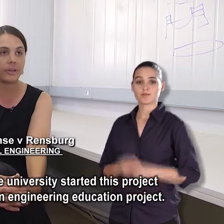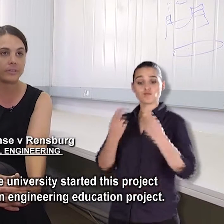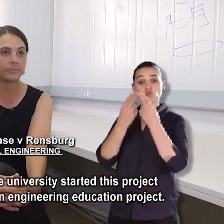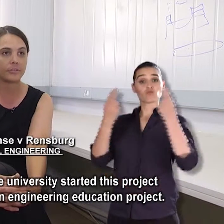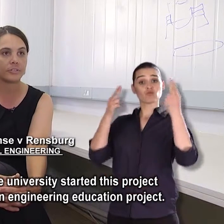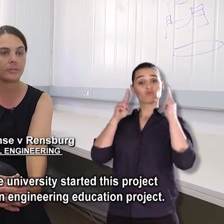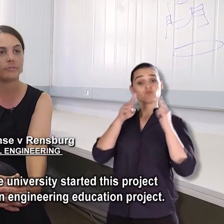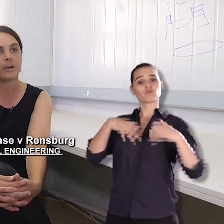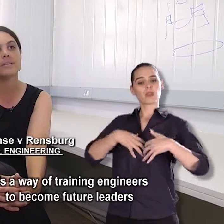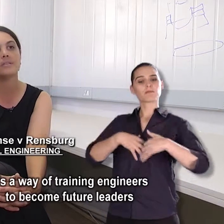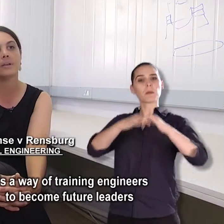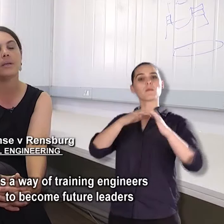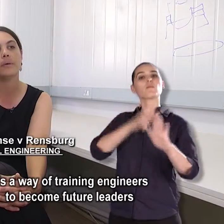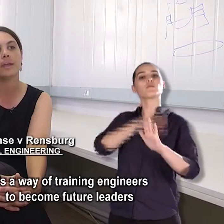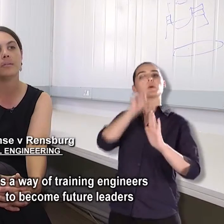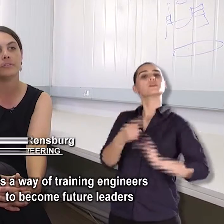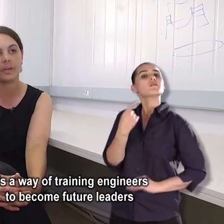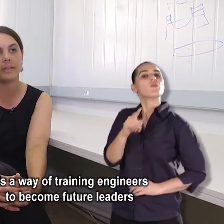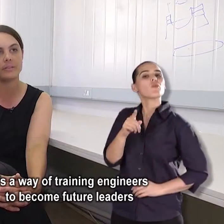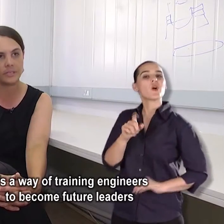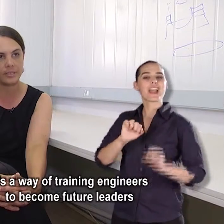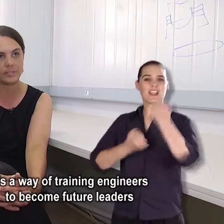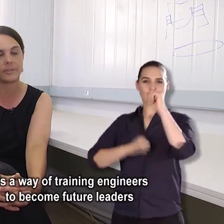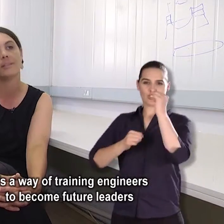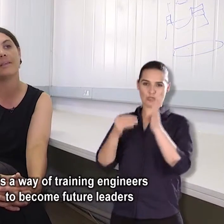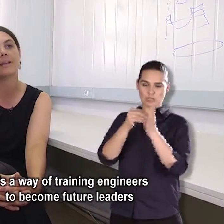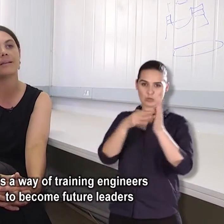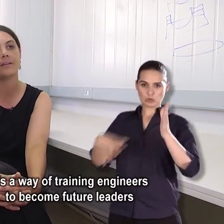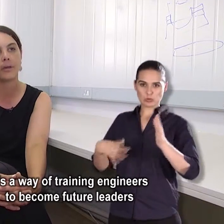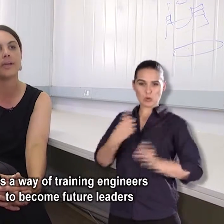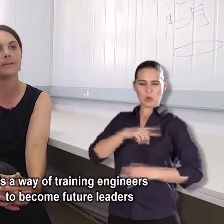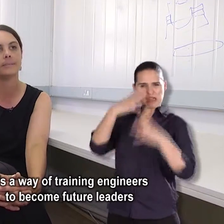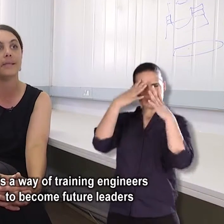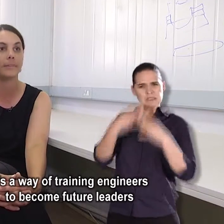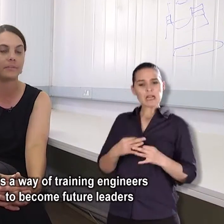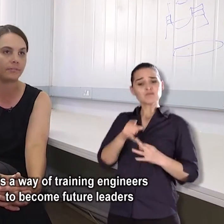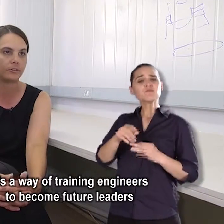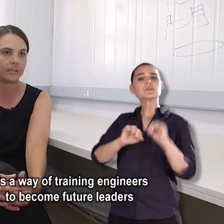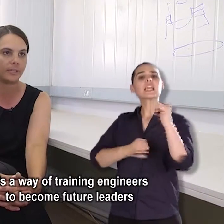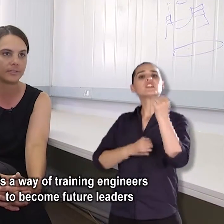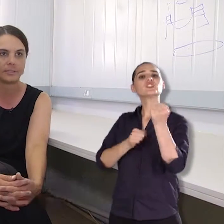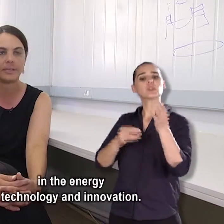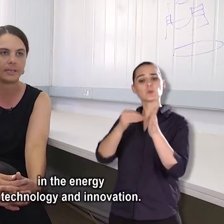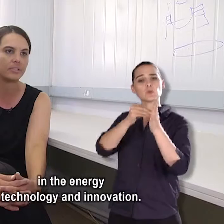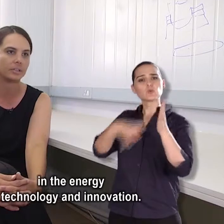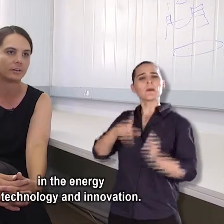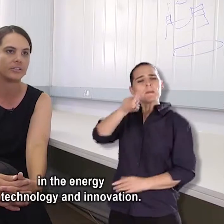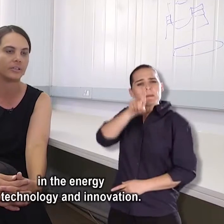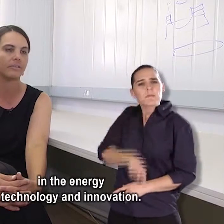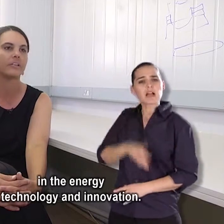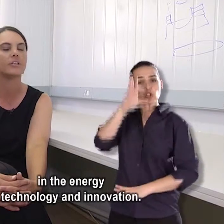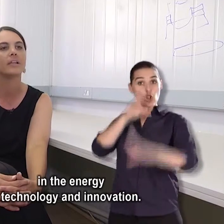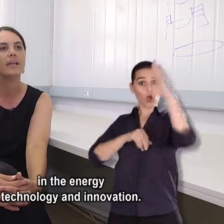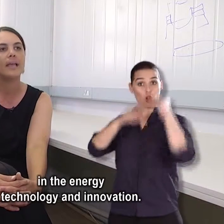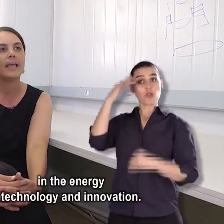engineering education project. So for us, it's really a way of training engineers so that they can go and become the future leaders in energy technology